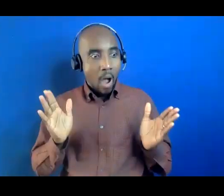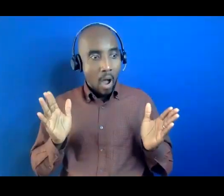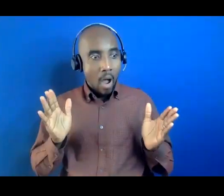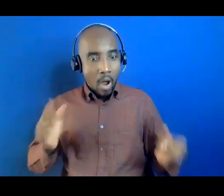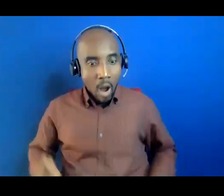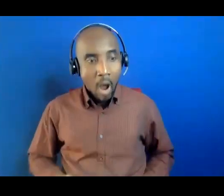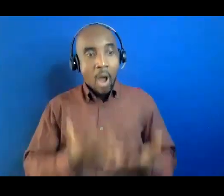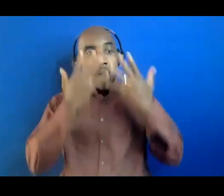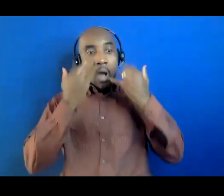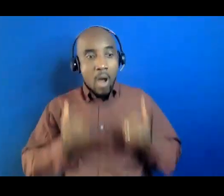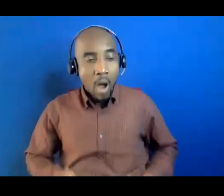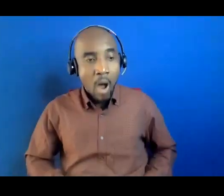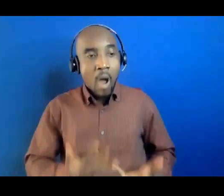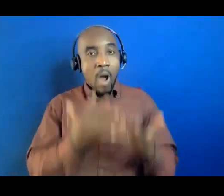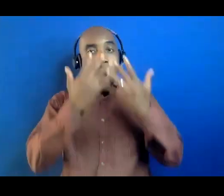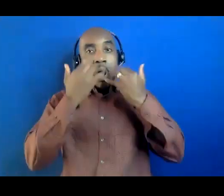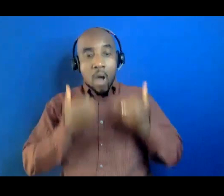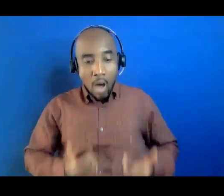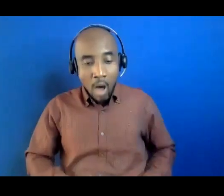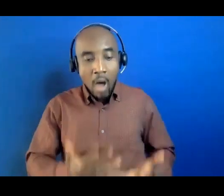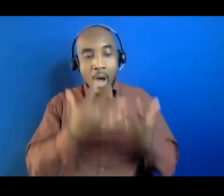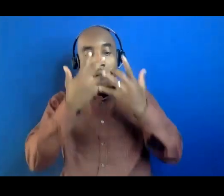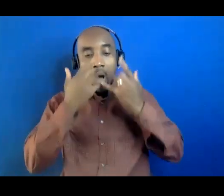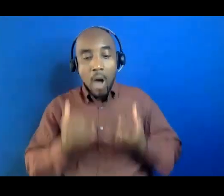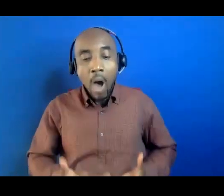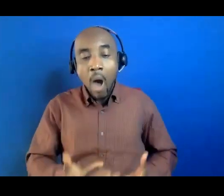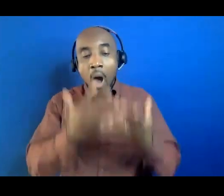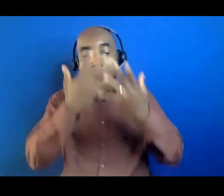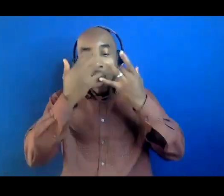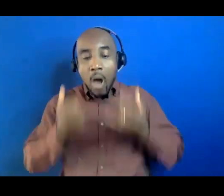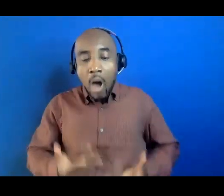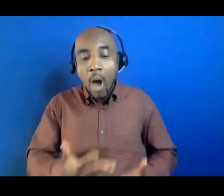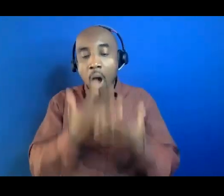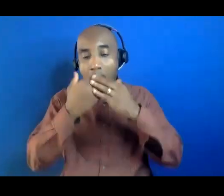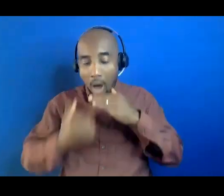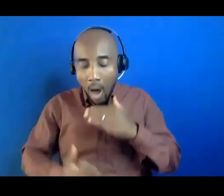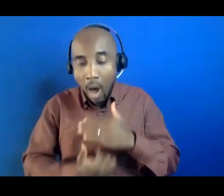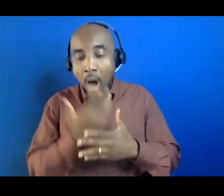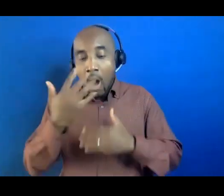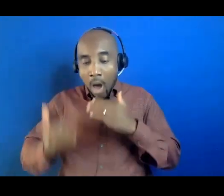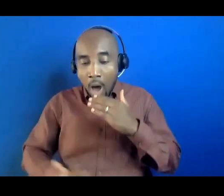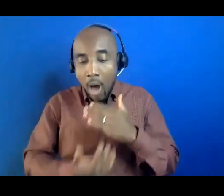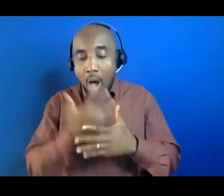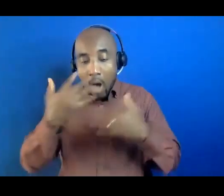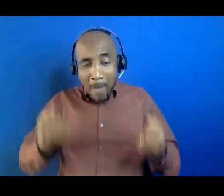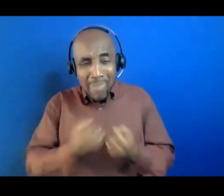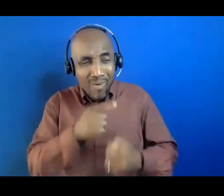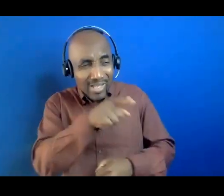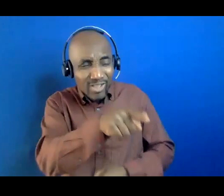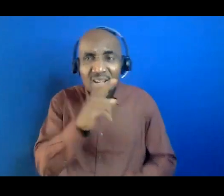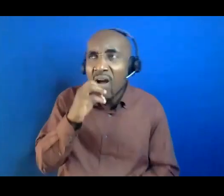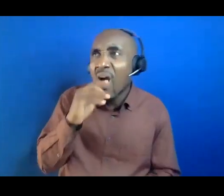power. And when she spoke in tongues, the most bizarre thing happened, because she